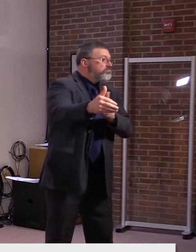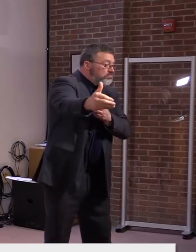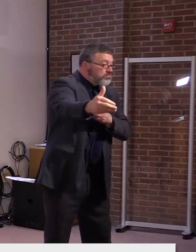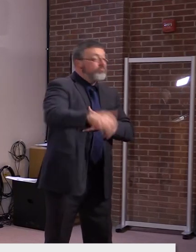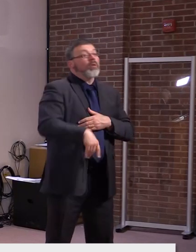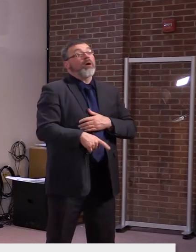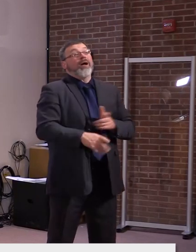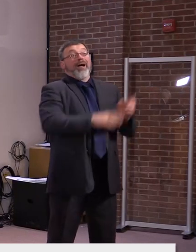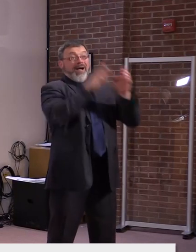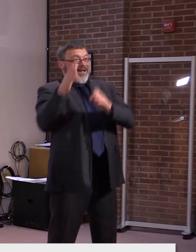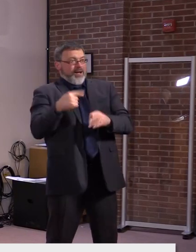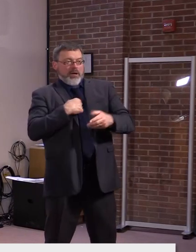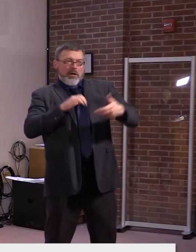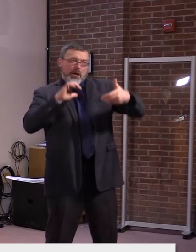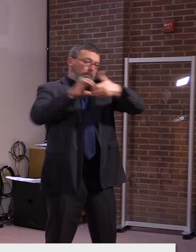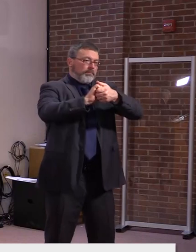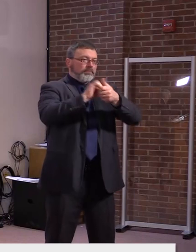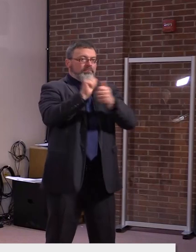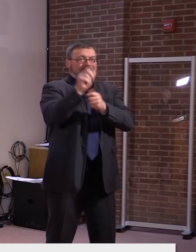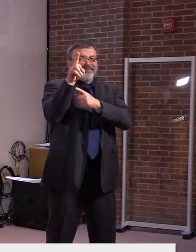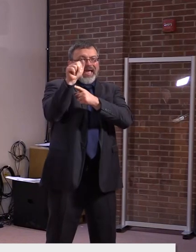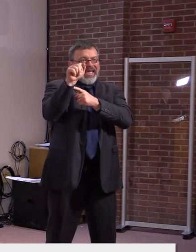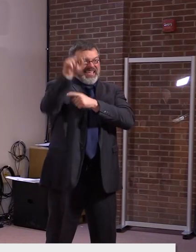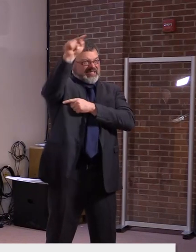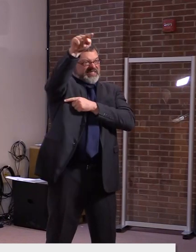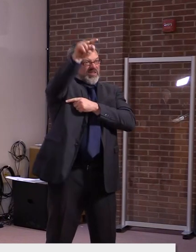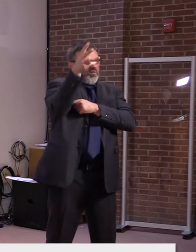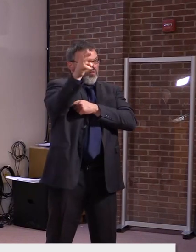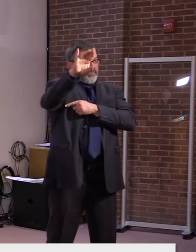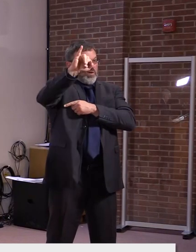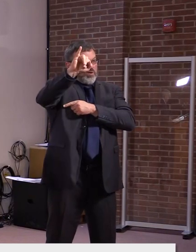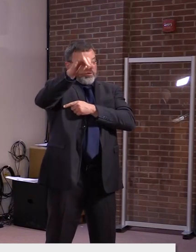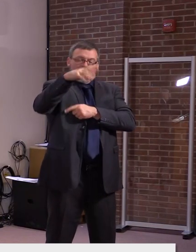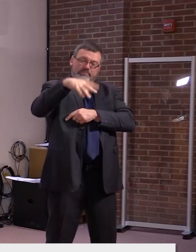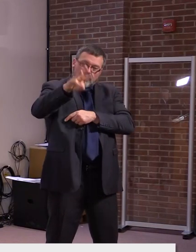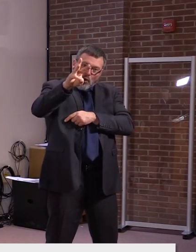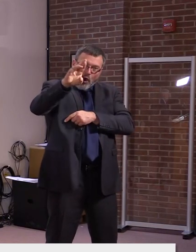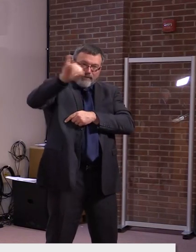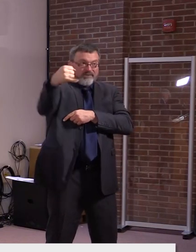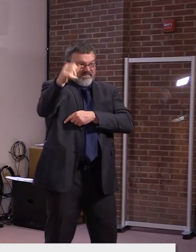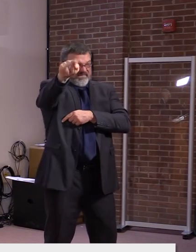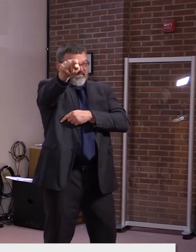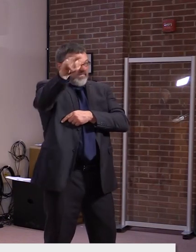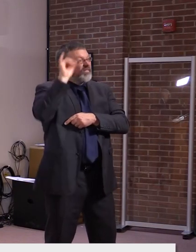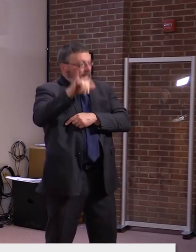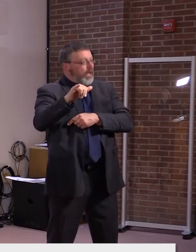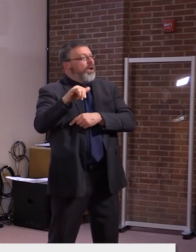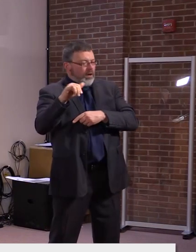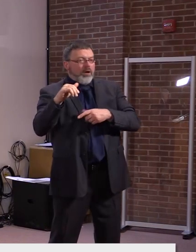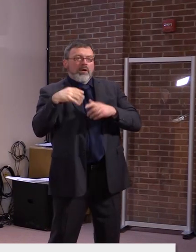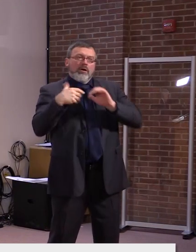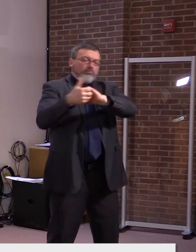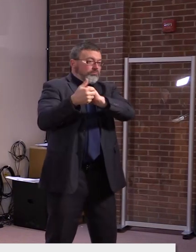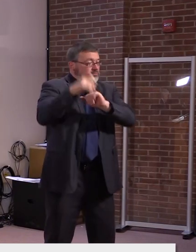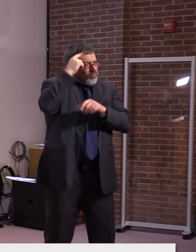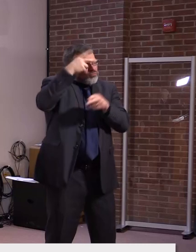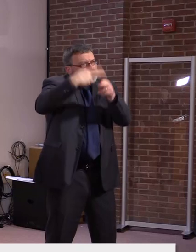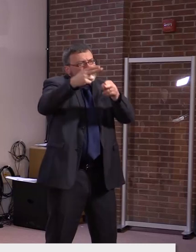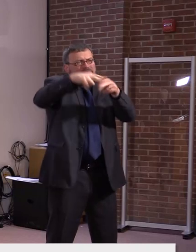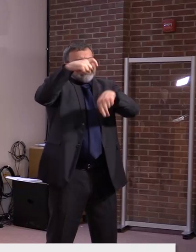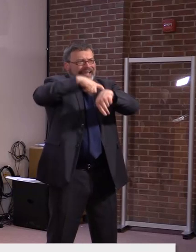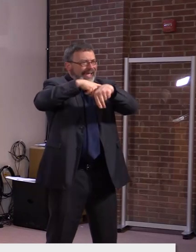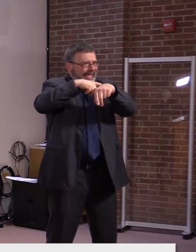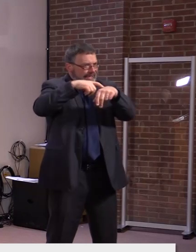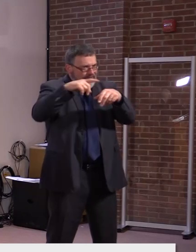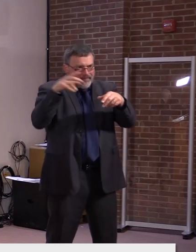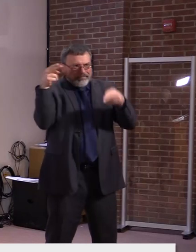can provide some additional beds for adult mental health needs. This is a short-term solution to relieve some of the stress in